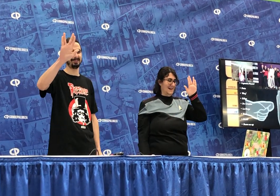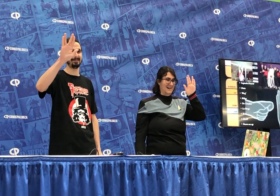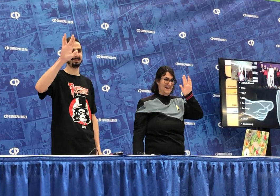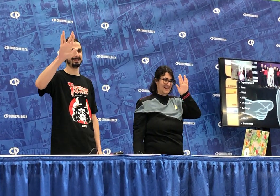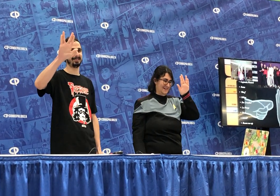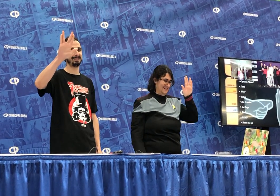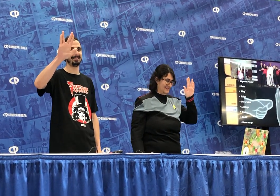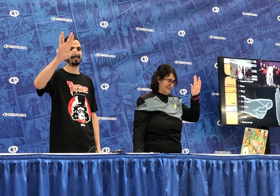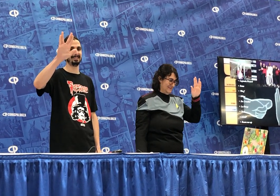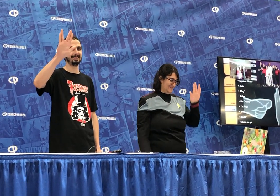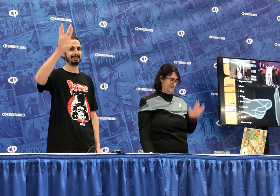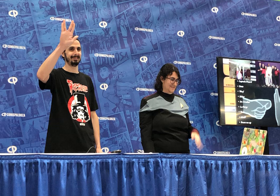Obviously.